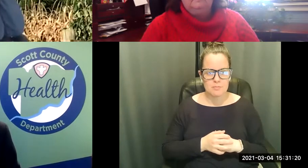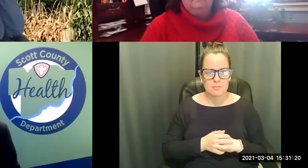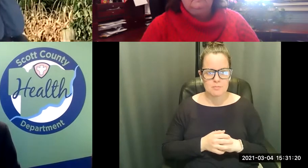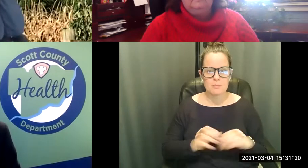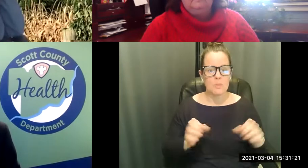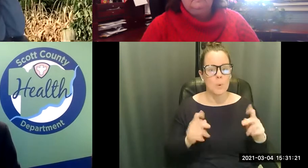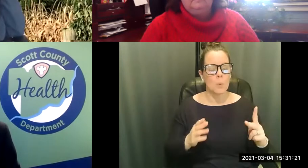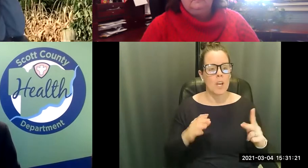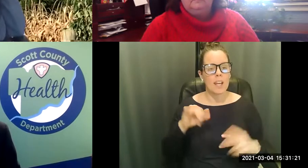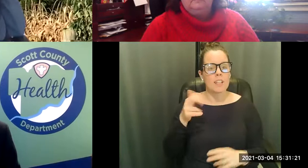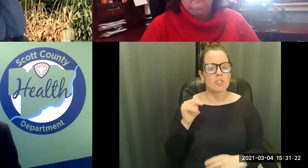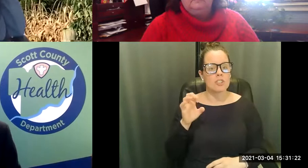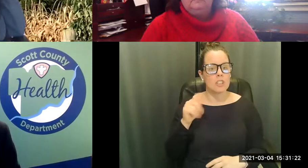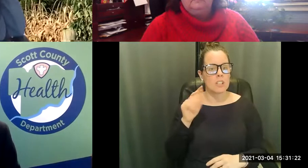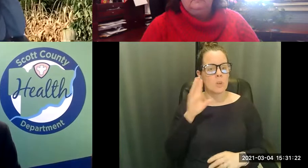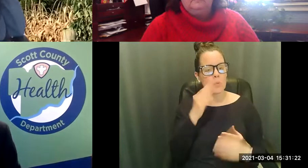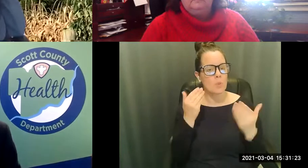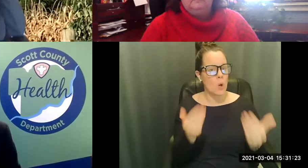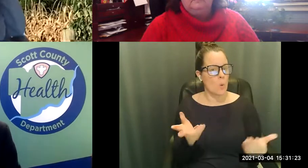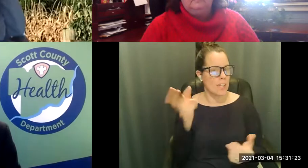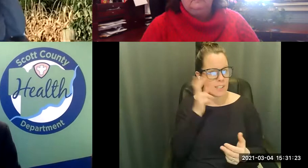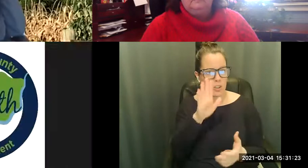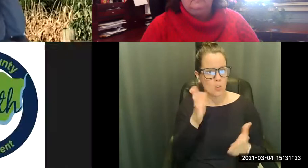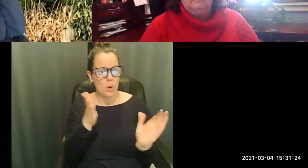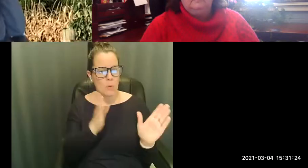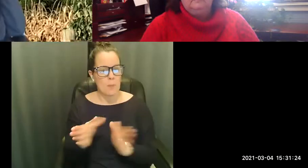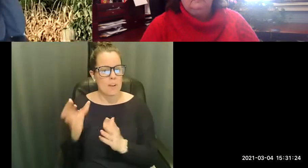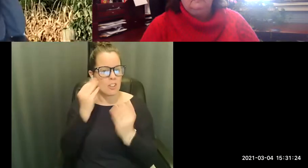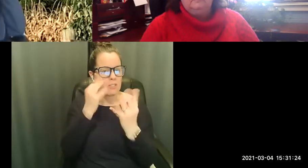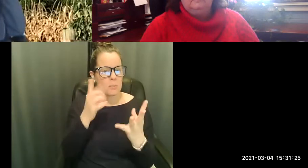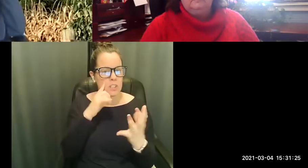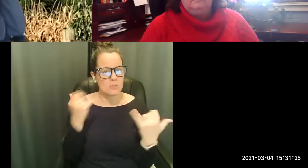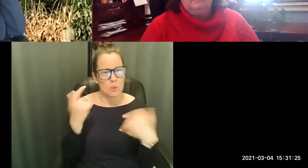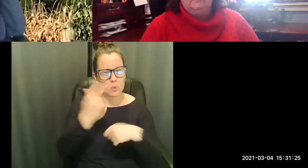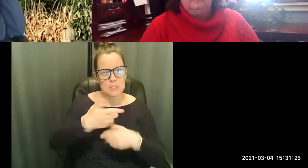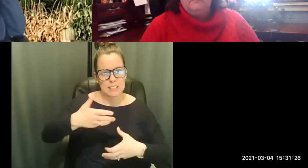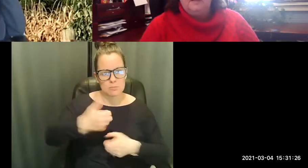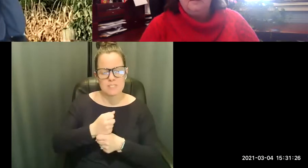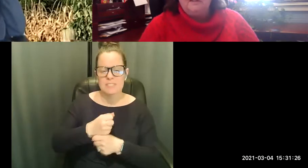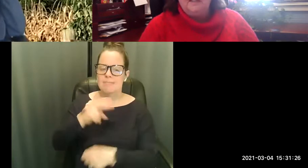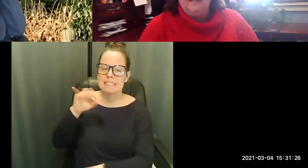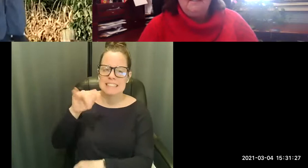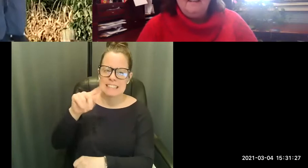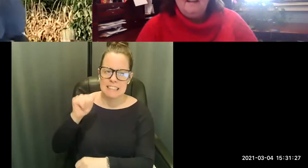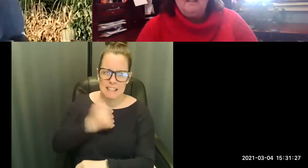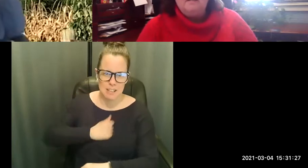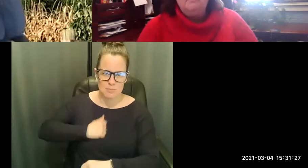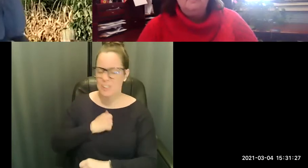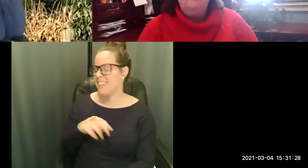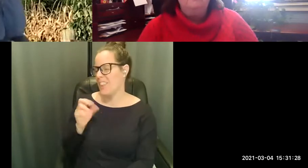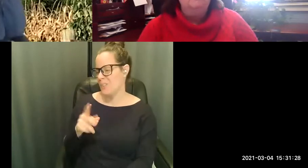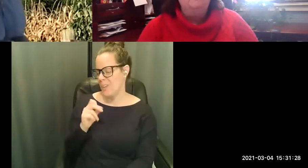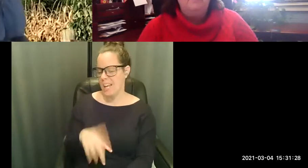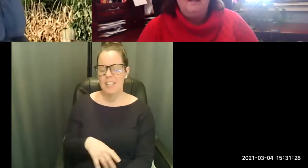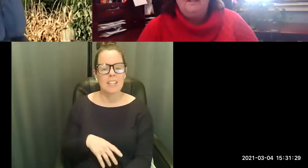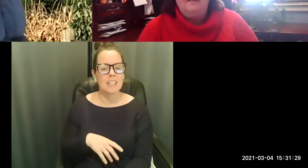Okay, Janet, we'll go ahead and hear your prepared information for today's briefing. Nita, I'm sorry. That's okay. As soon as